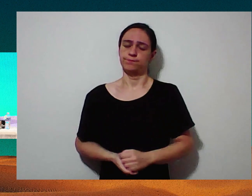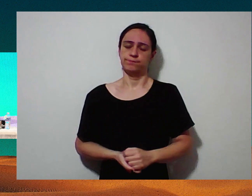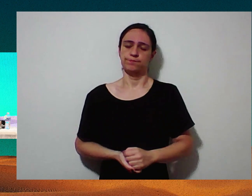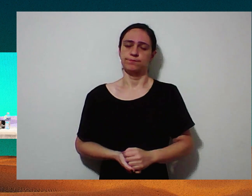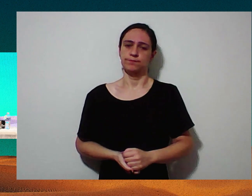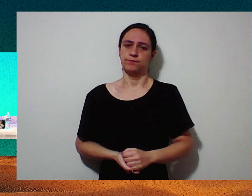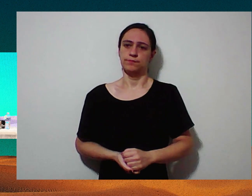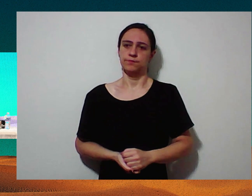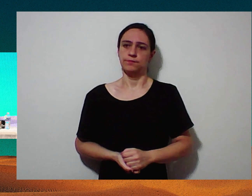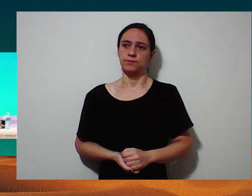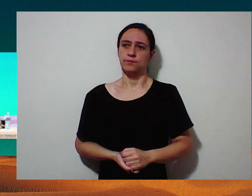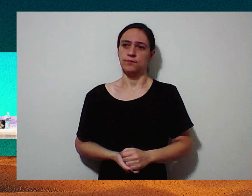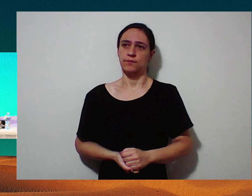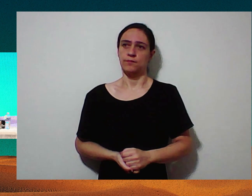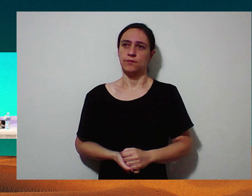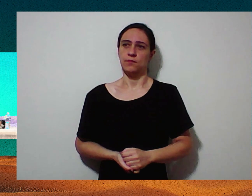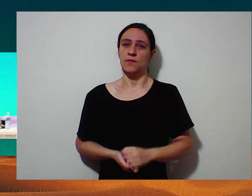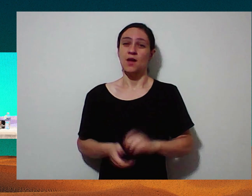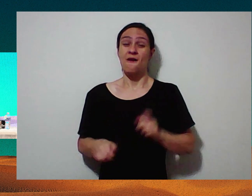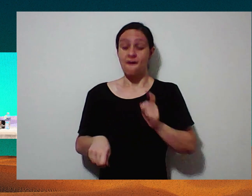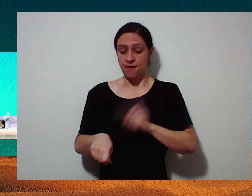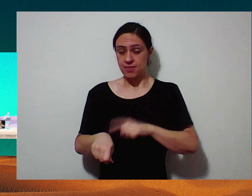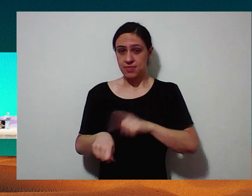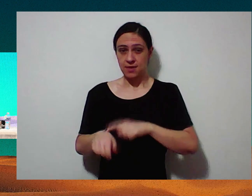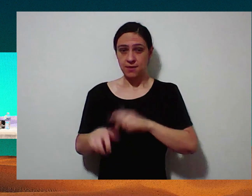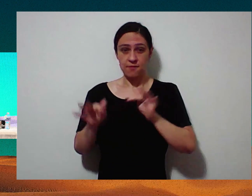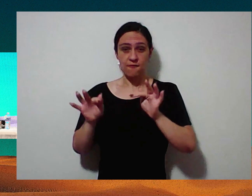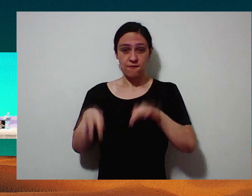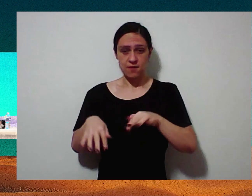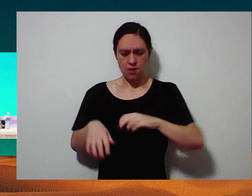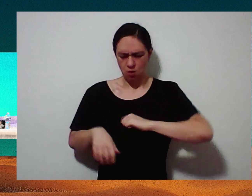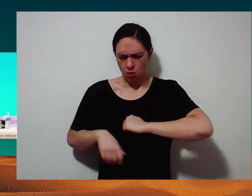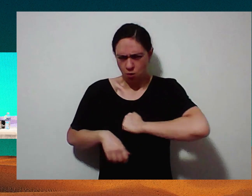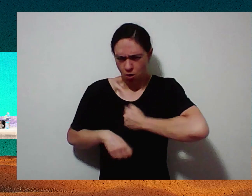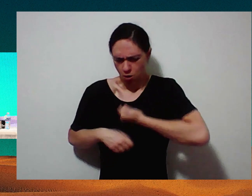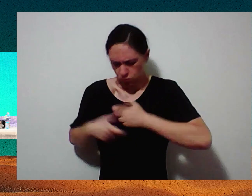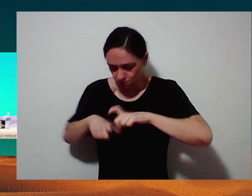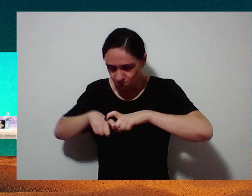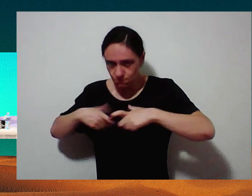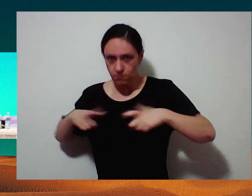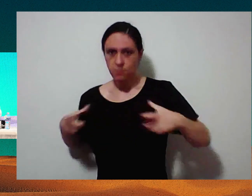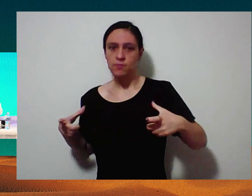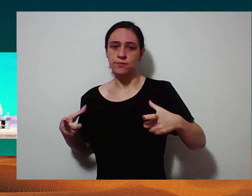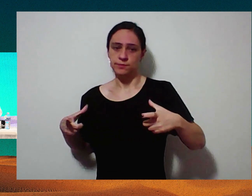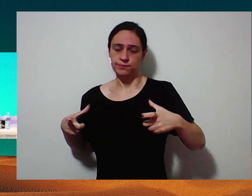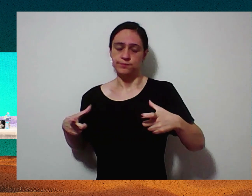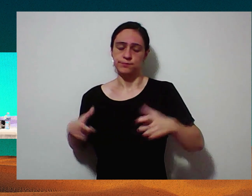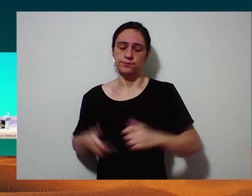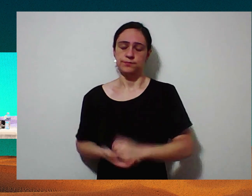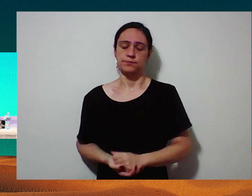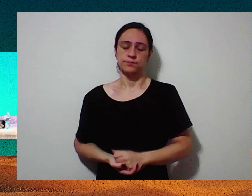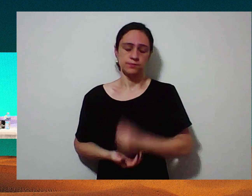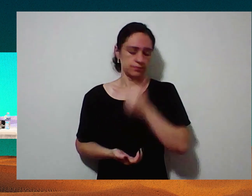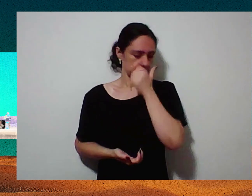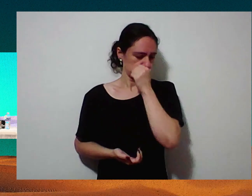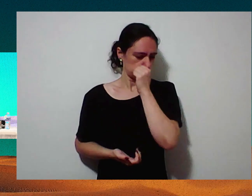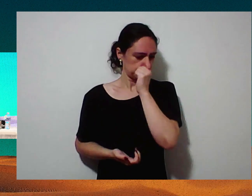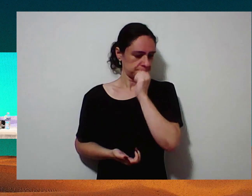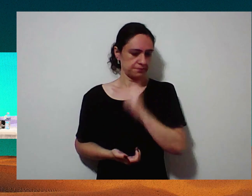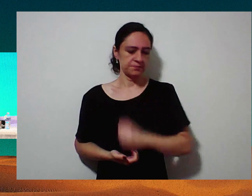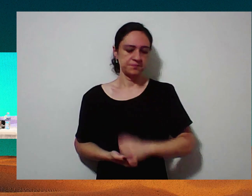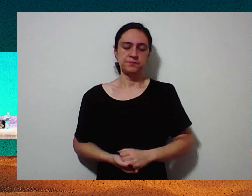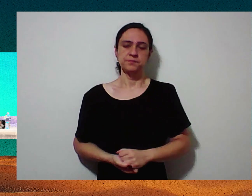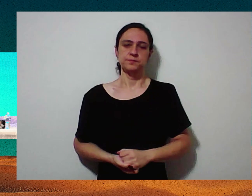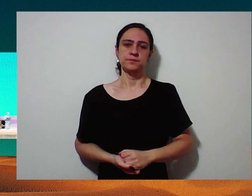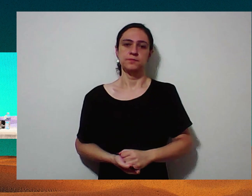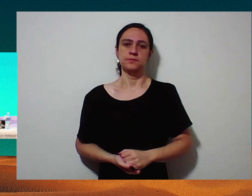tempos, esse ódio vai aumentar. The more we get to the end times, this anger will increase. Provocado por esse que